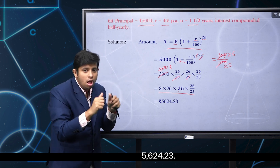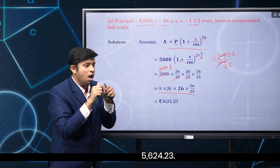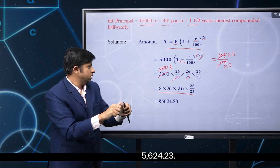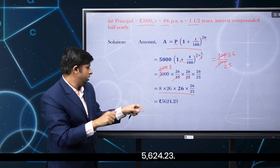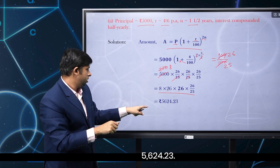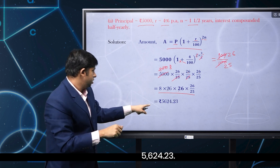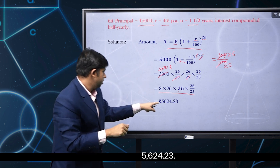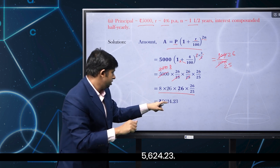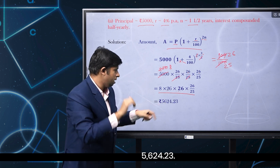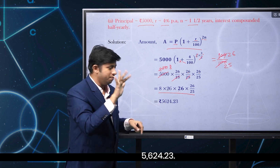5,624.23.